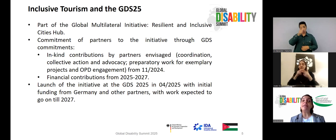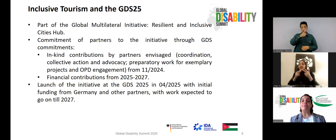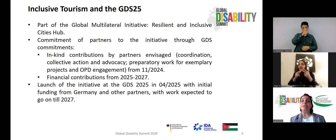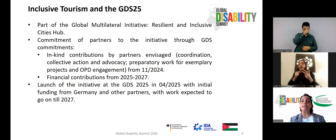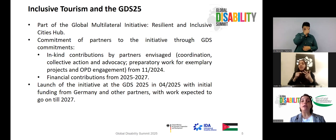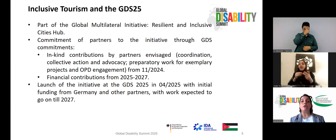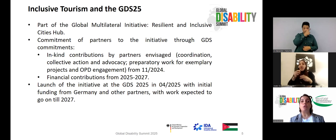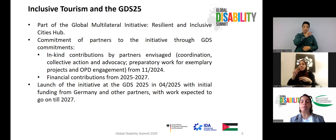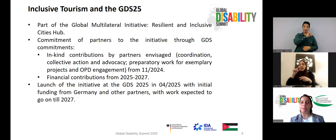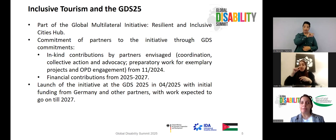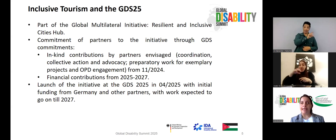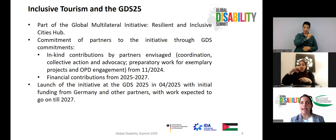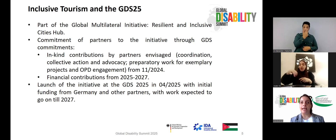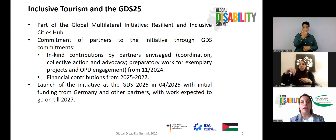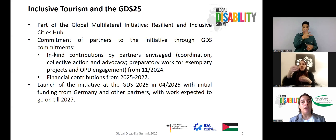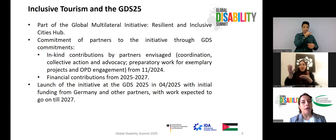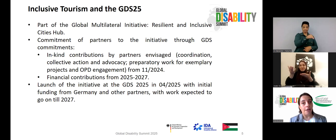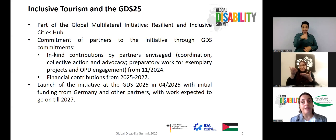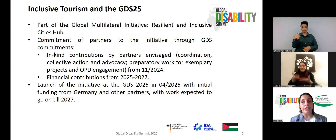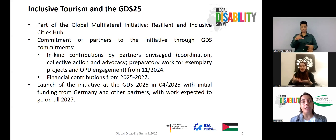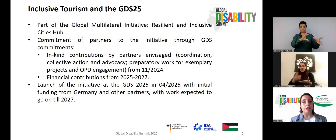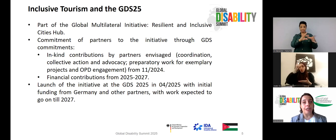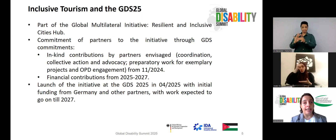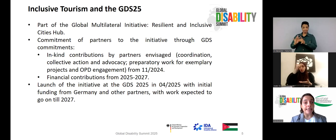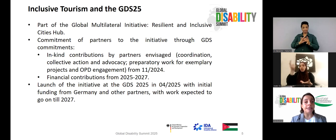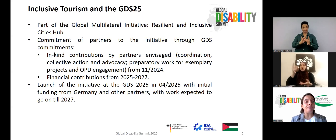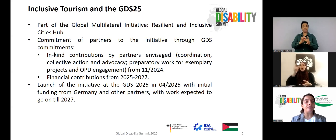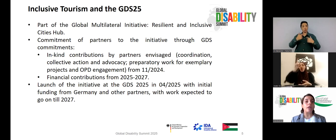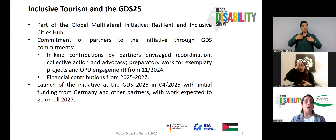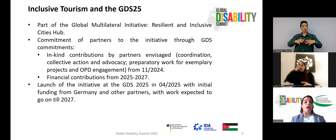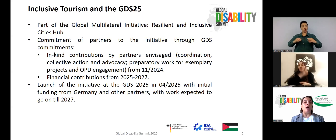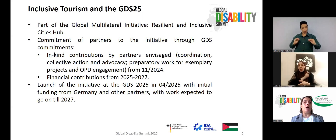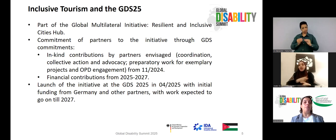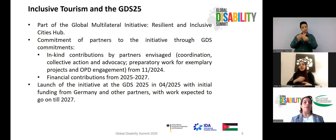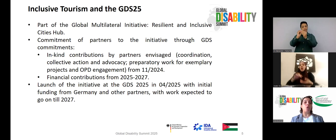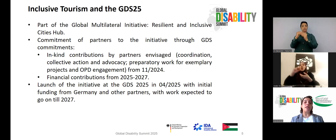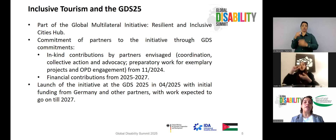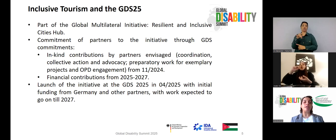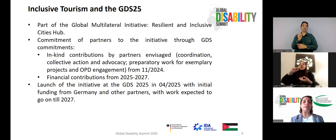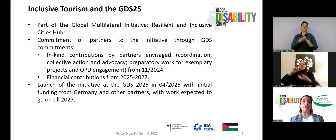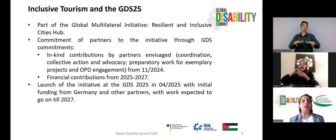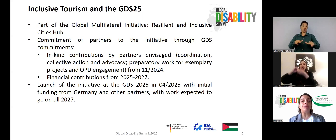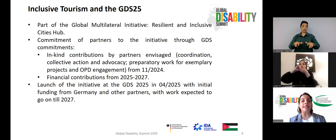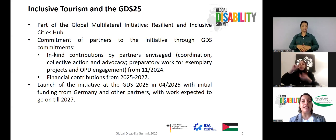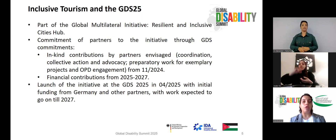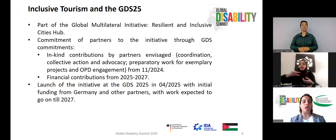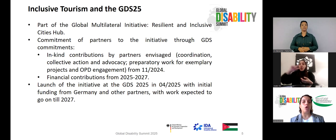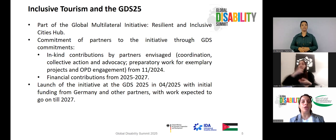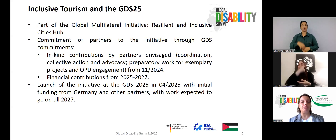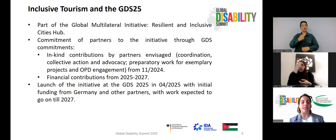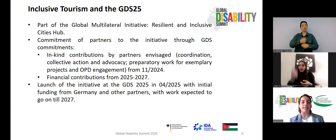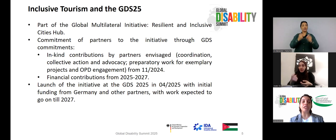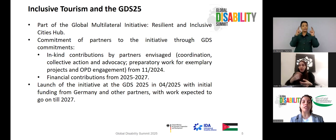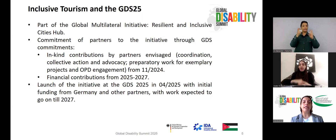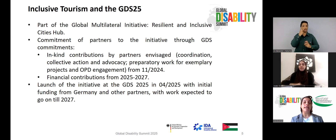of our commitment that we will be making at the GDS. The working title, as you can see on